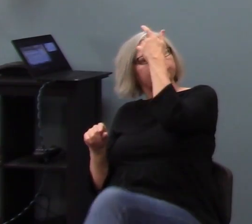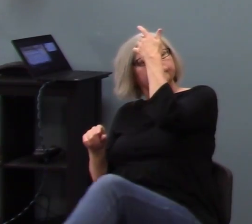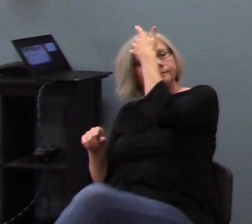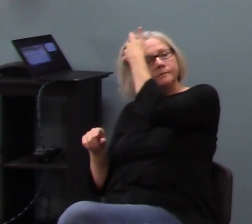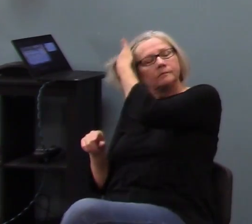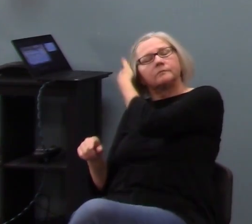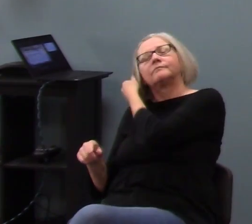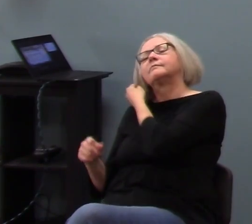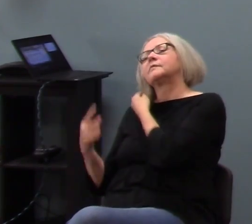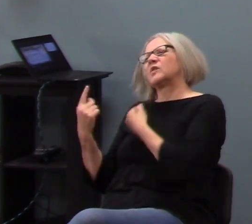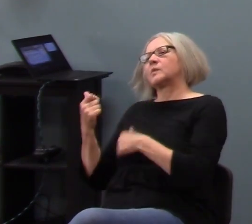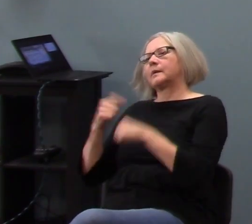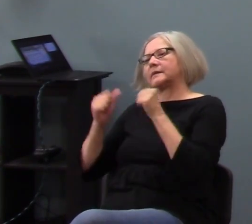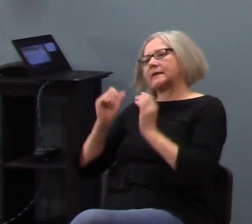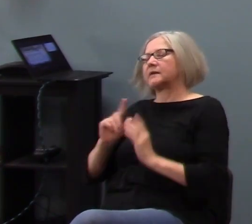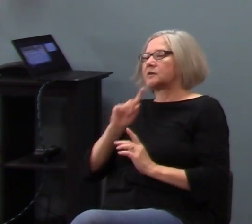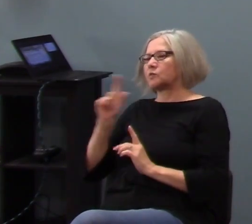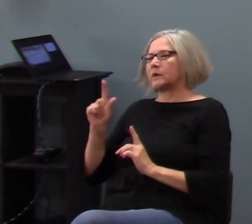championed